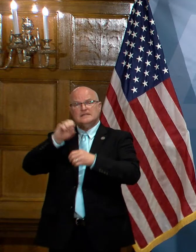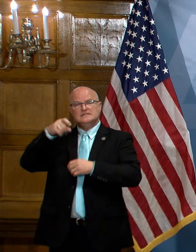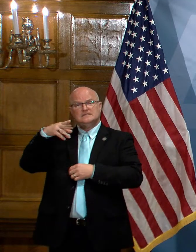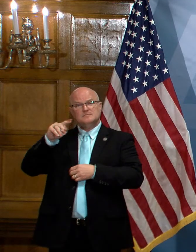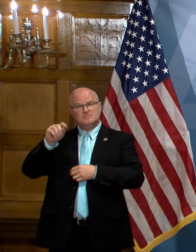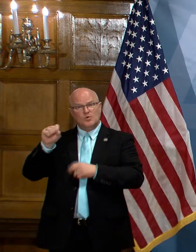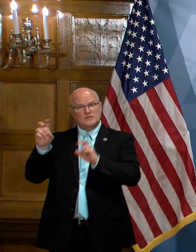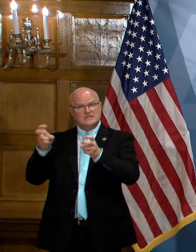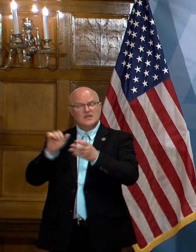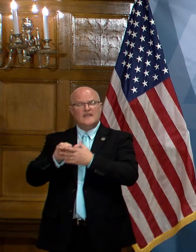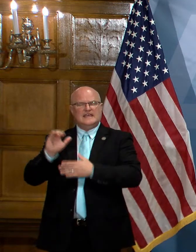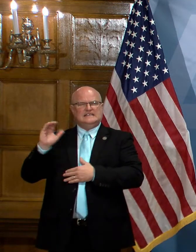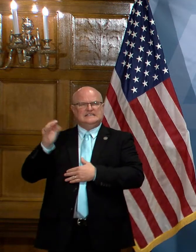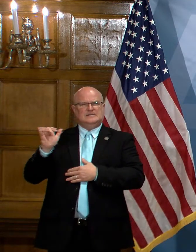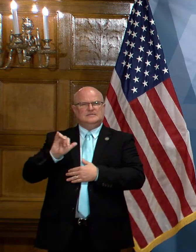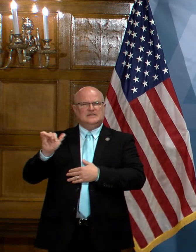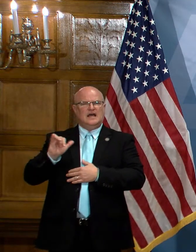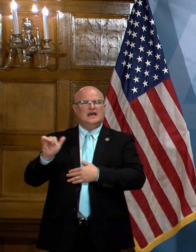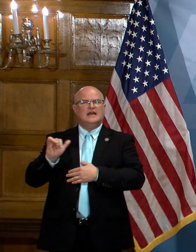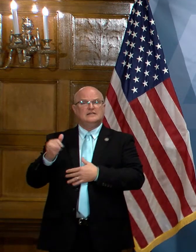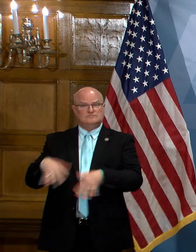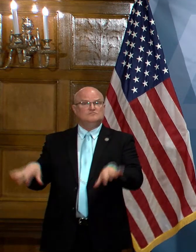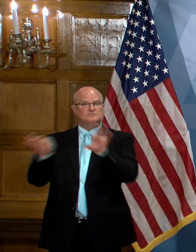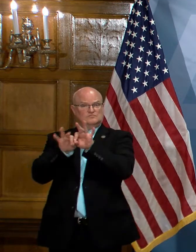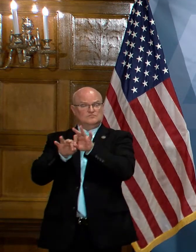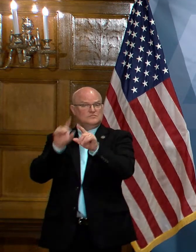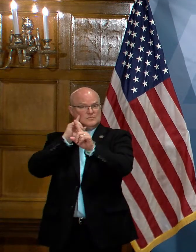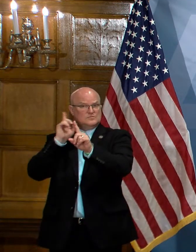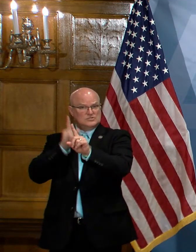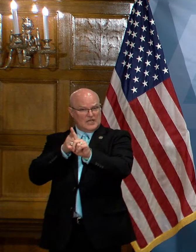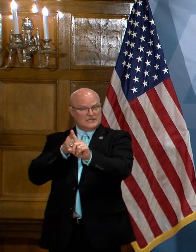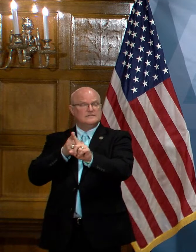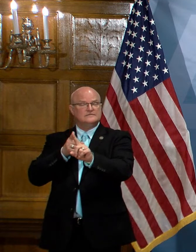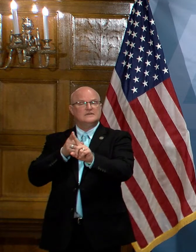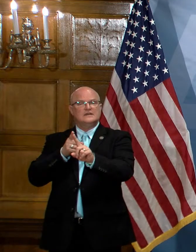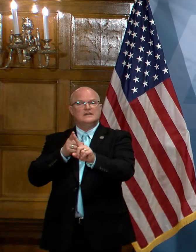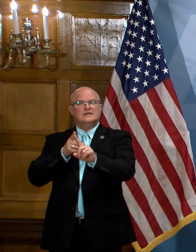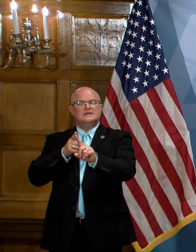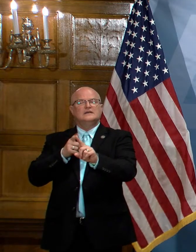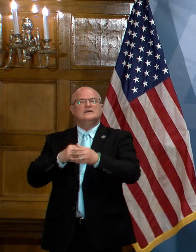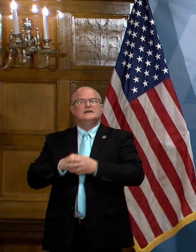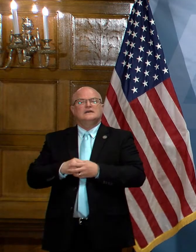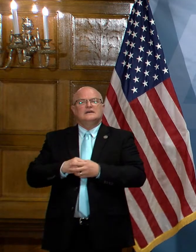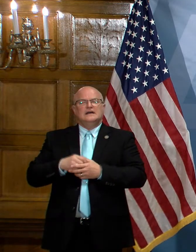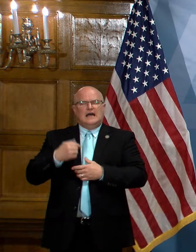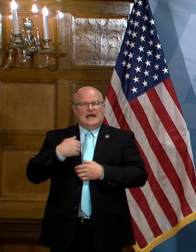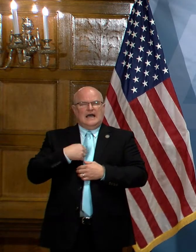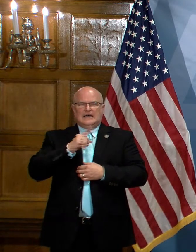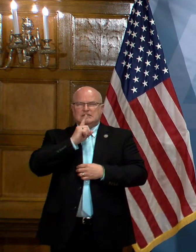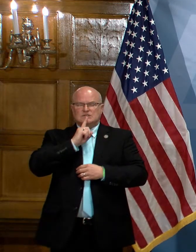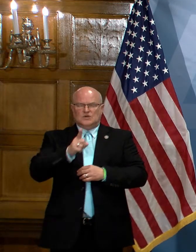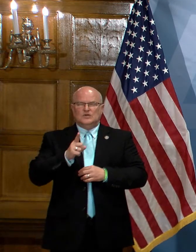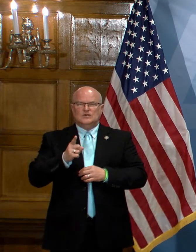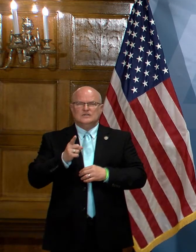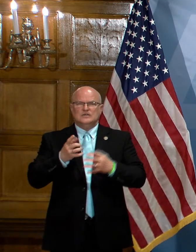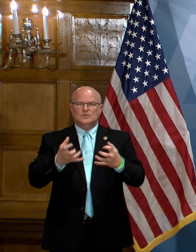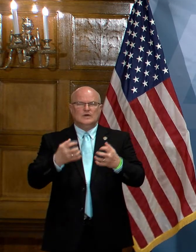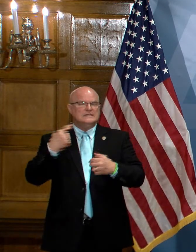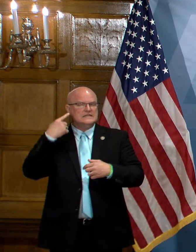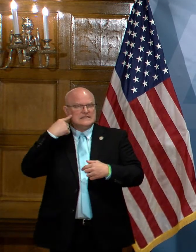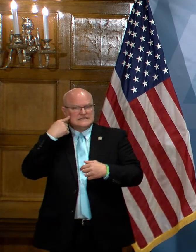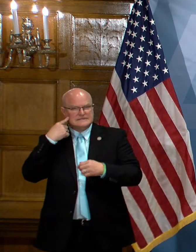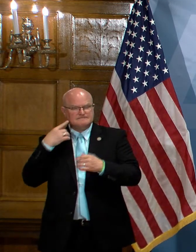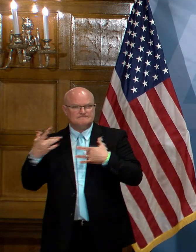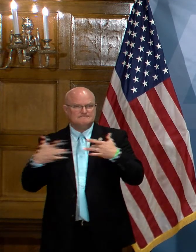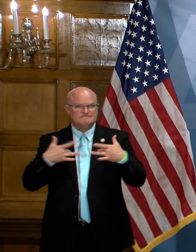issue, that seems like a very worthwhile objective to attain. I certainly will want to listen to